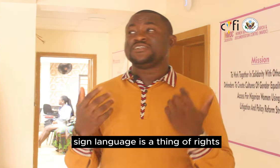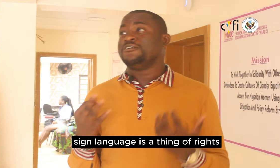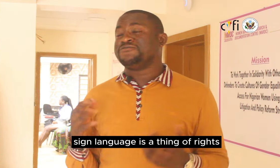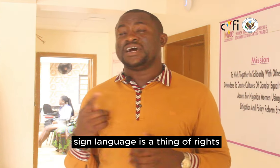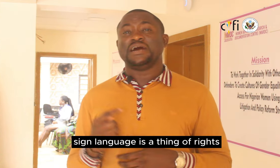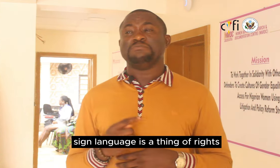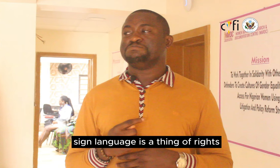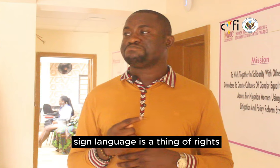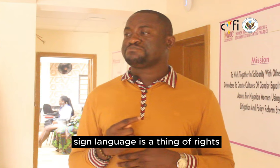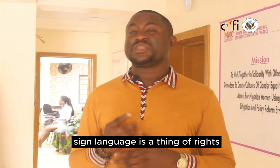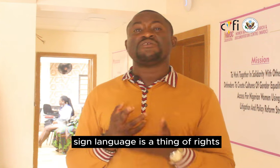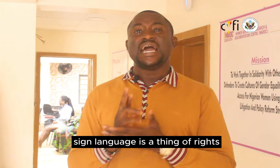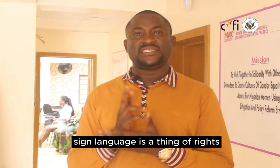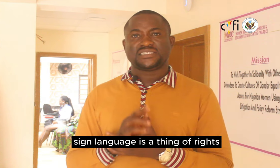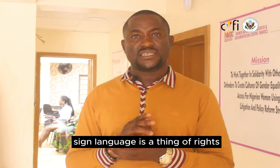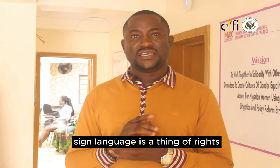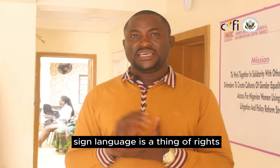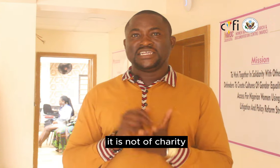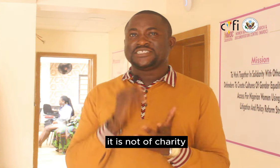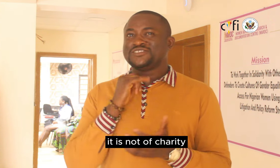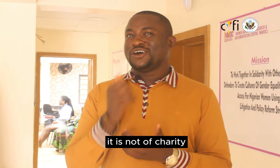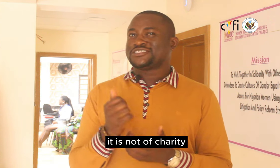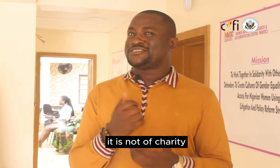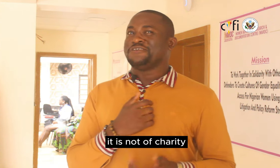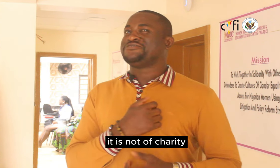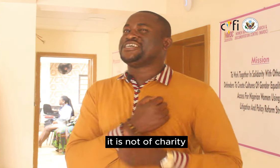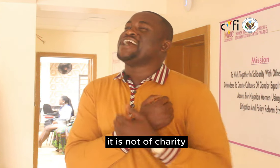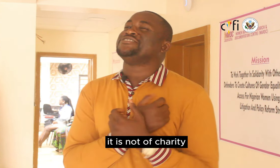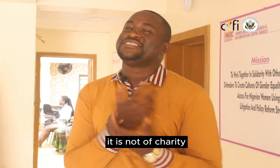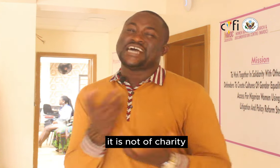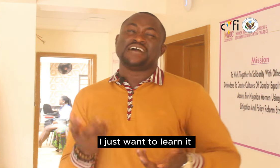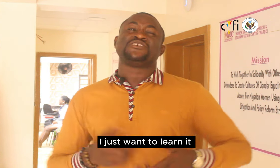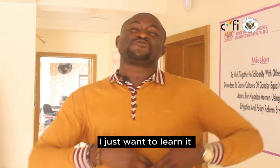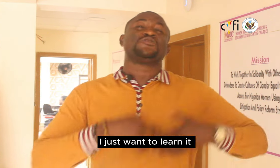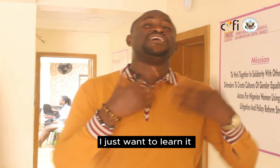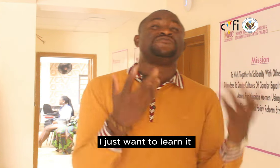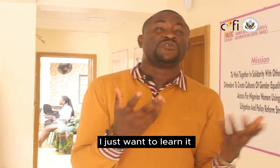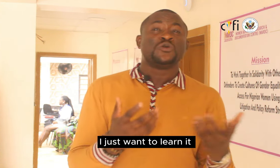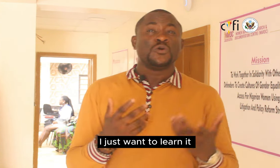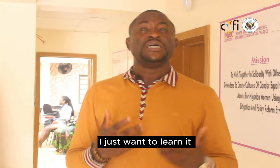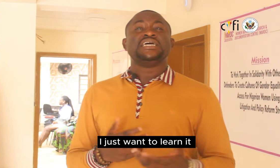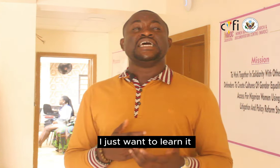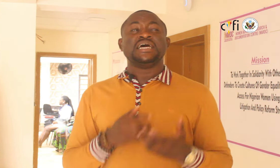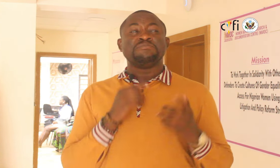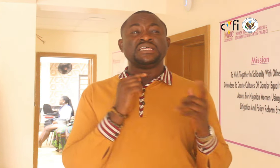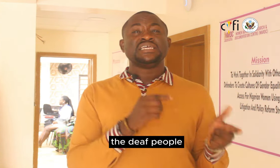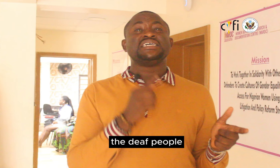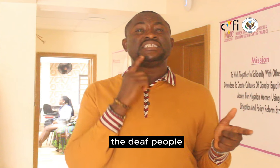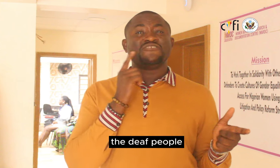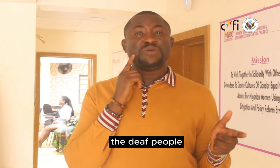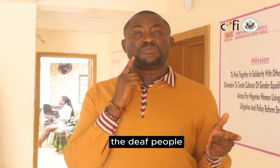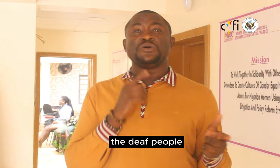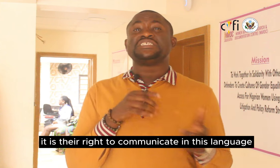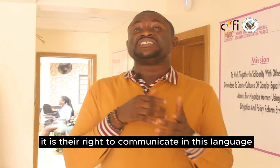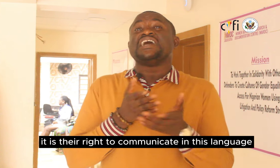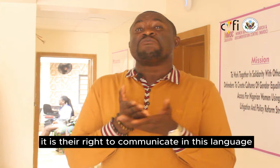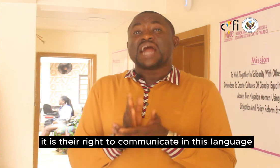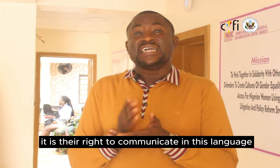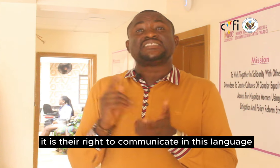of rights. It is not of charity. I just want to learn for no. The deaf people, it is their right